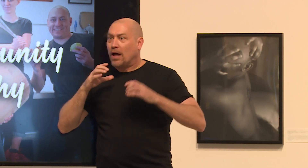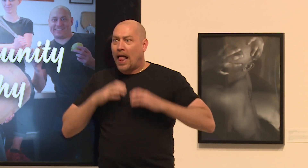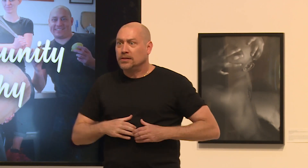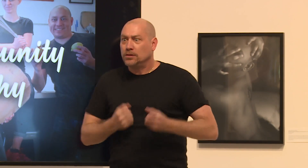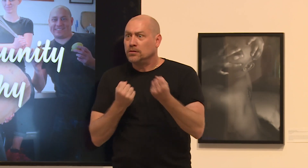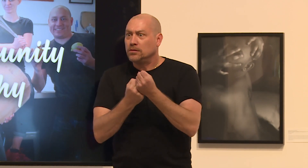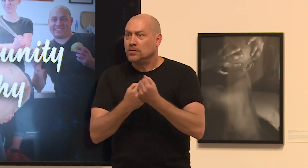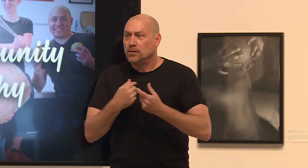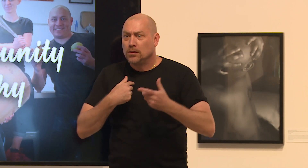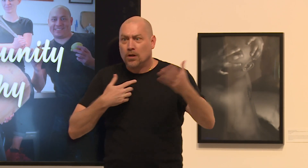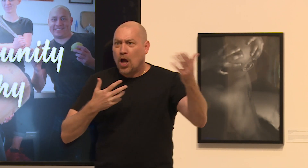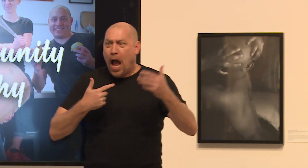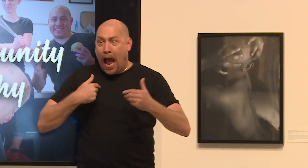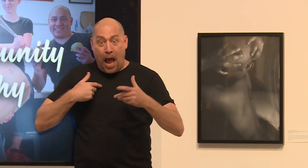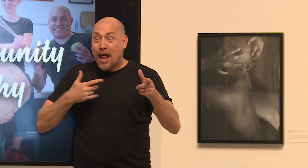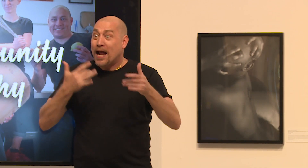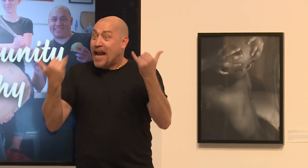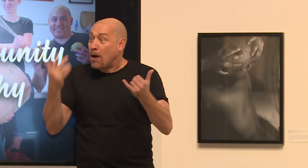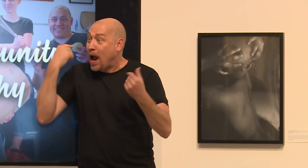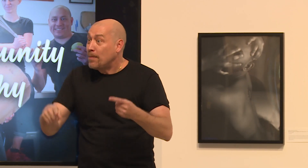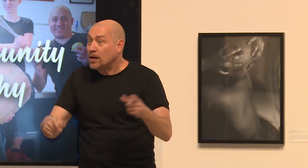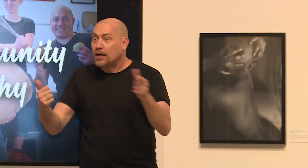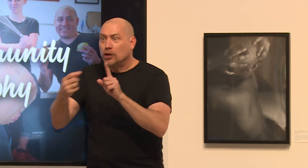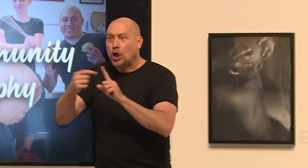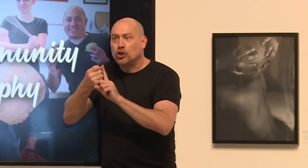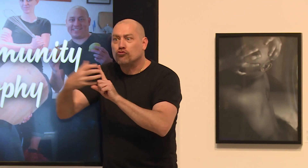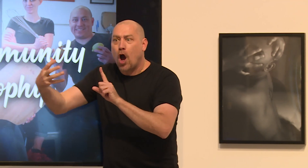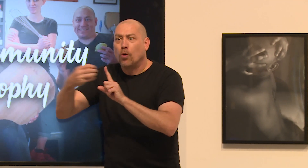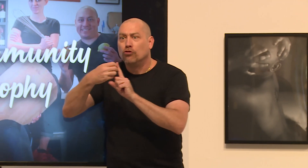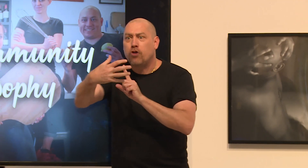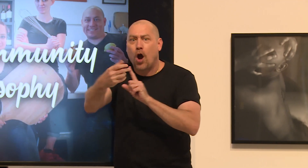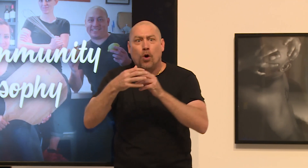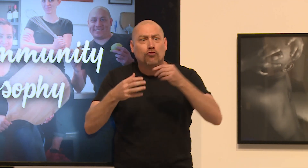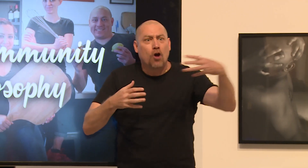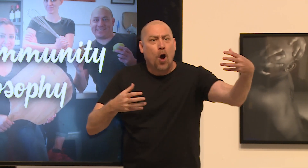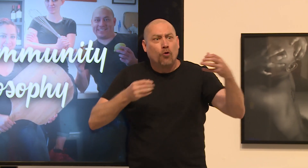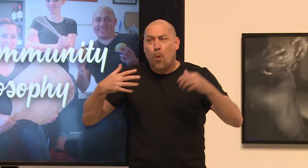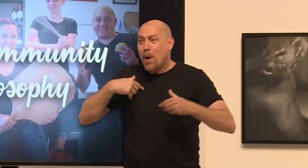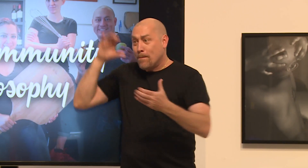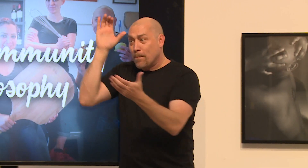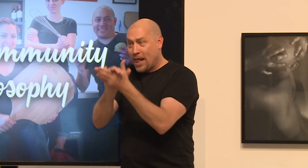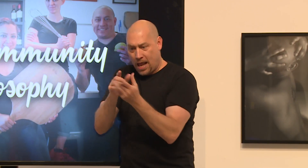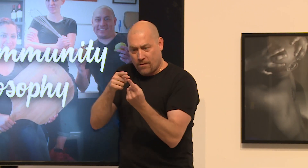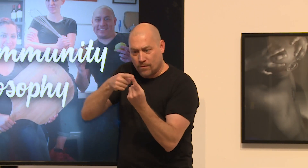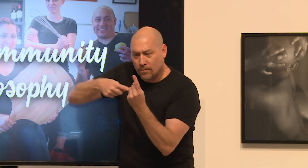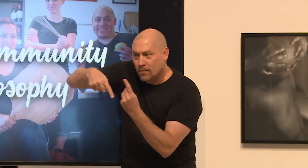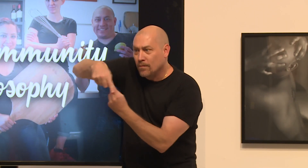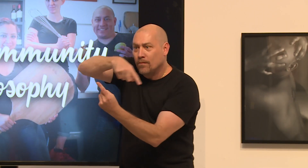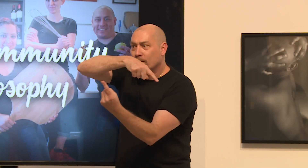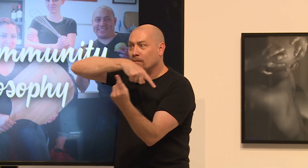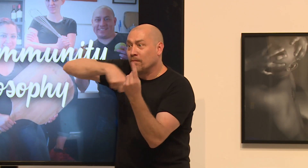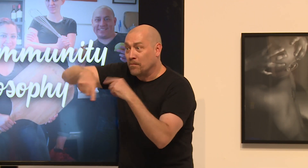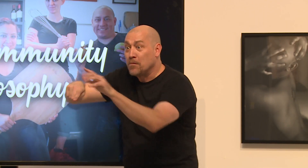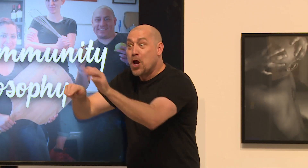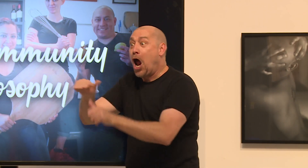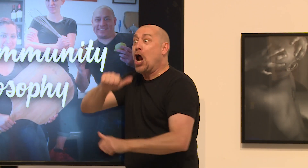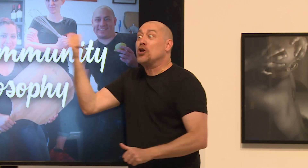And he was the first supporter for deaf clients. And so what goes around comes around.